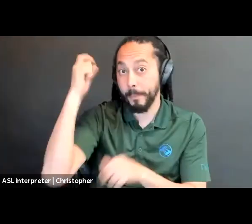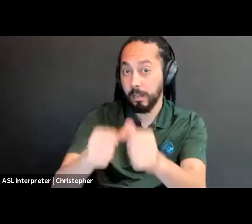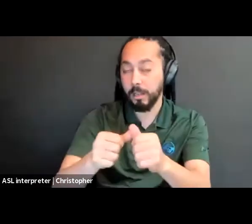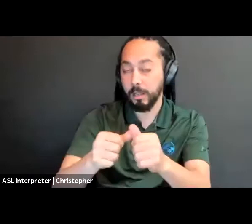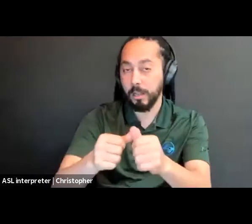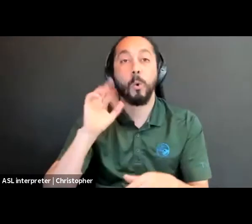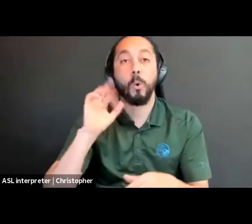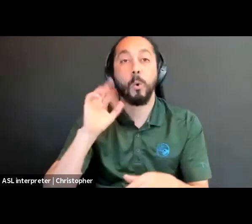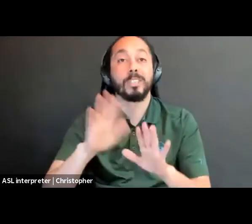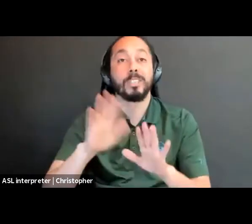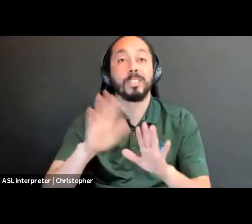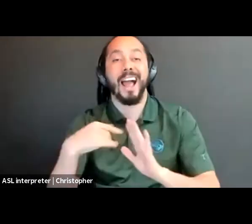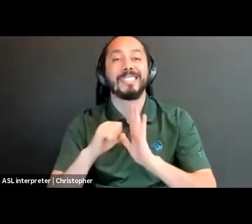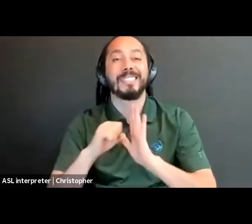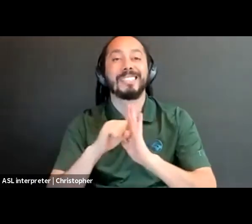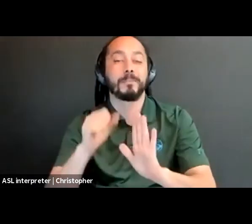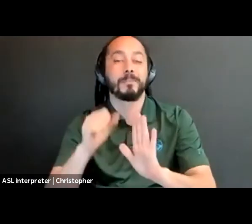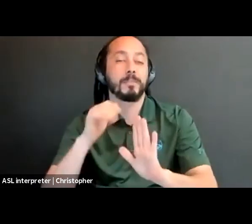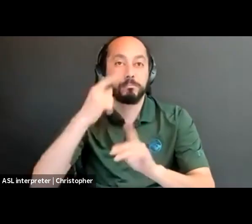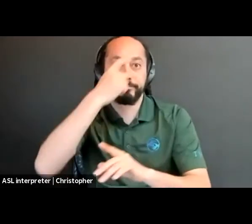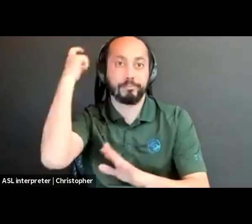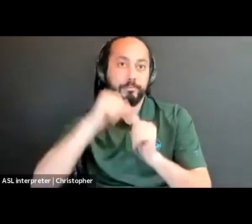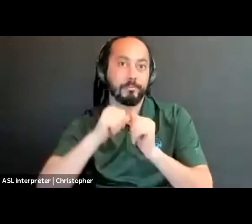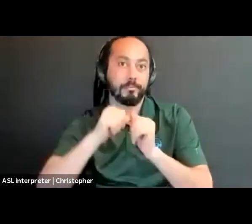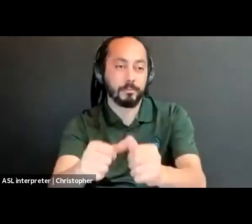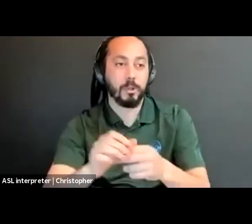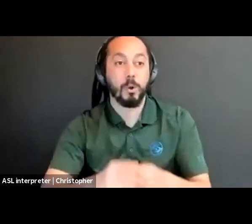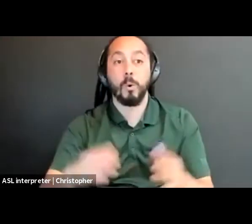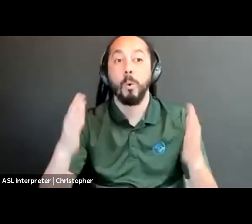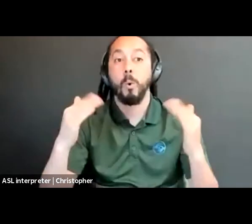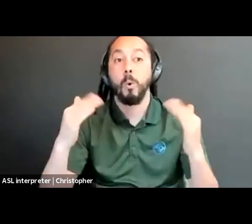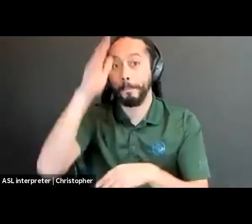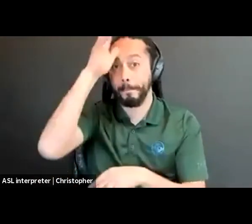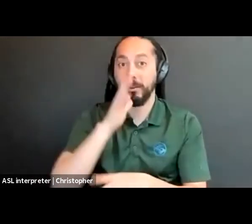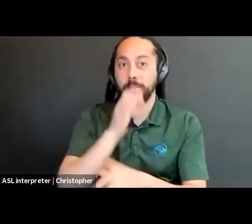children and parents affected by abuse. There may be